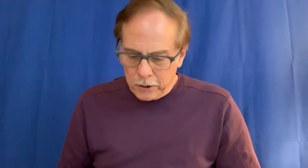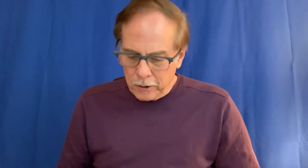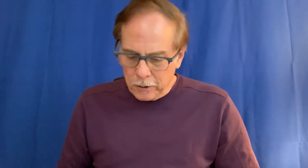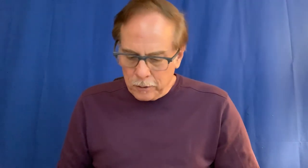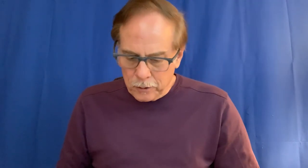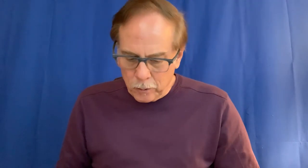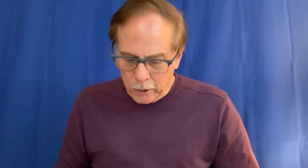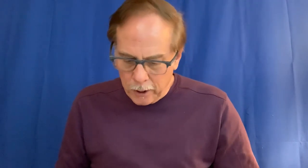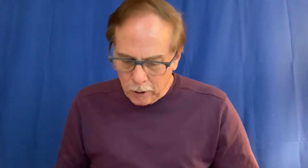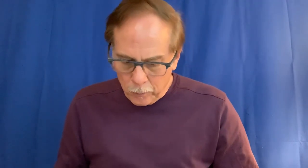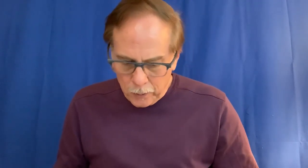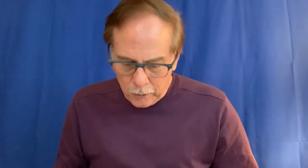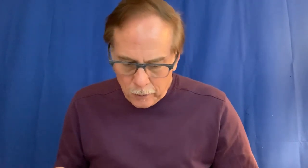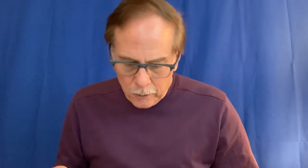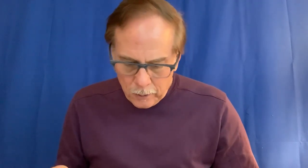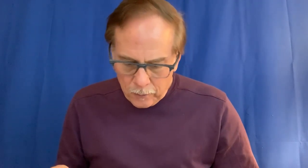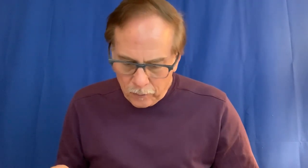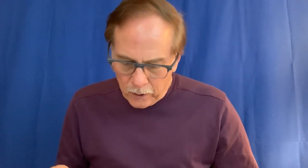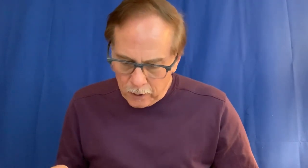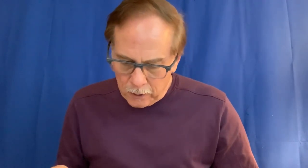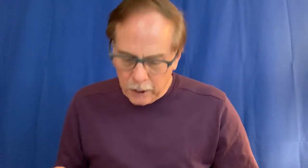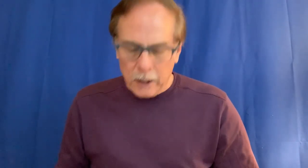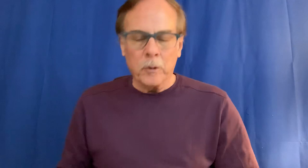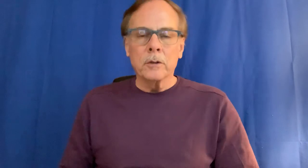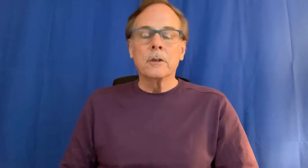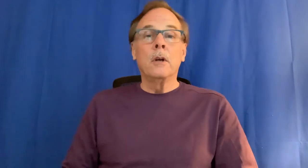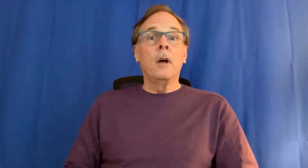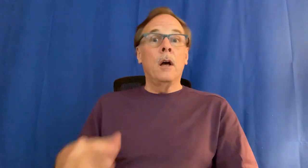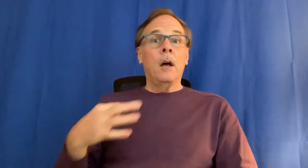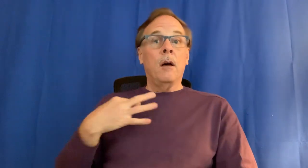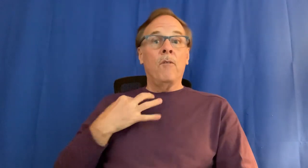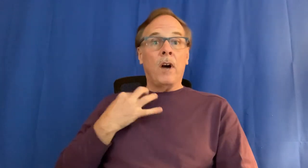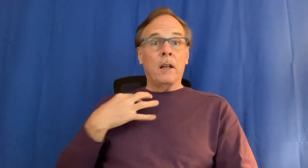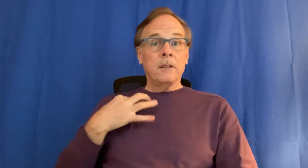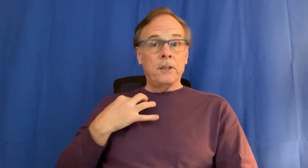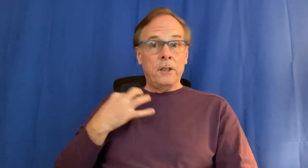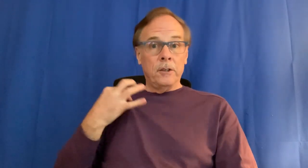Volunteer to help feed the animals. Volunteer,